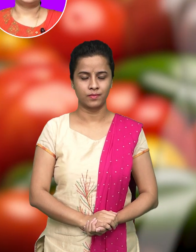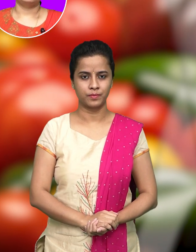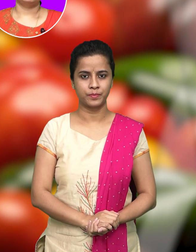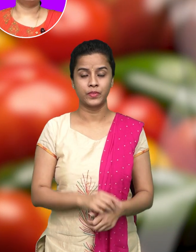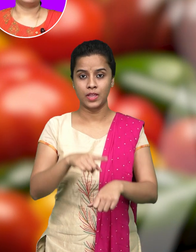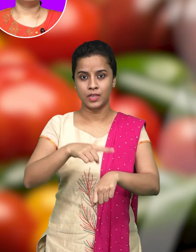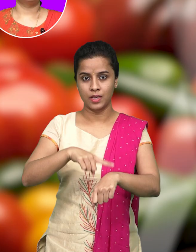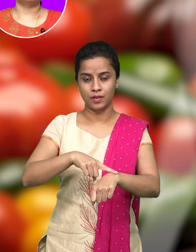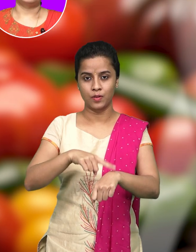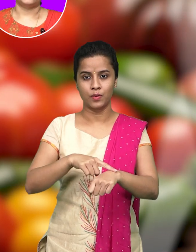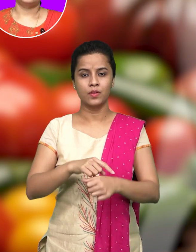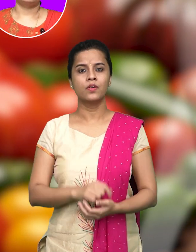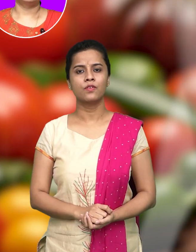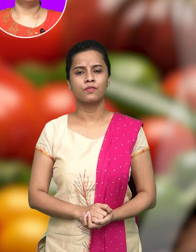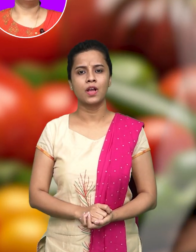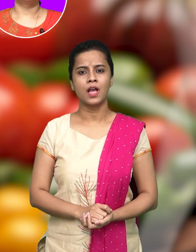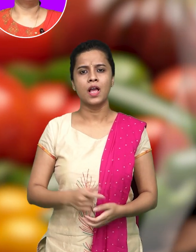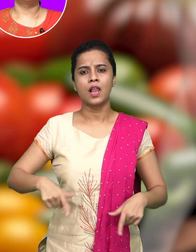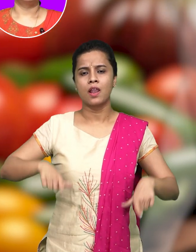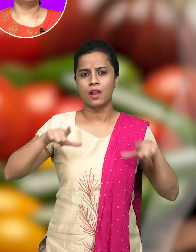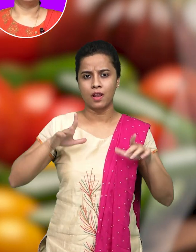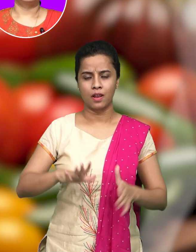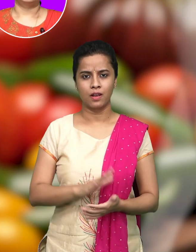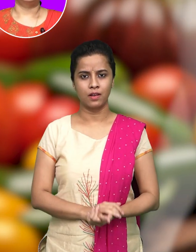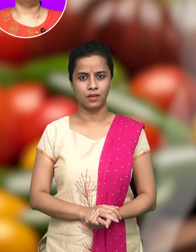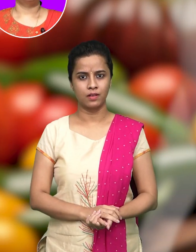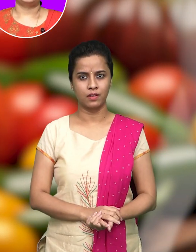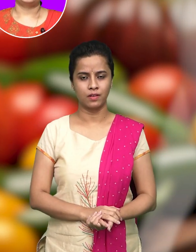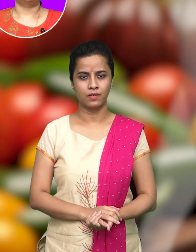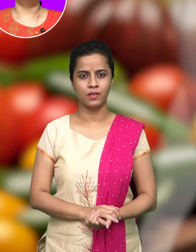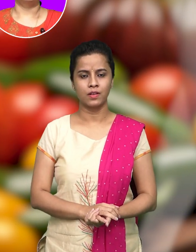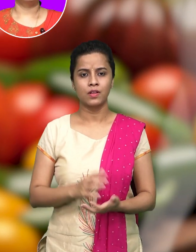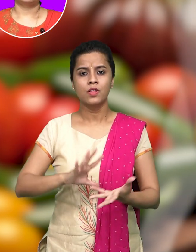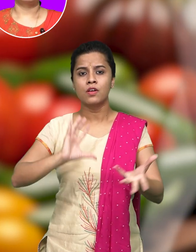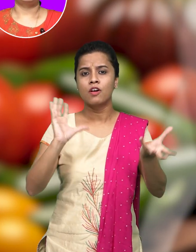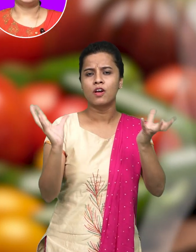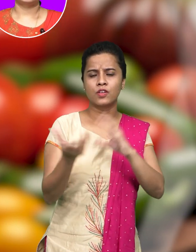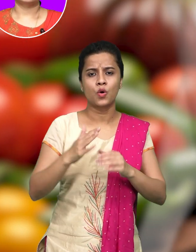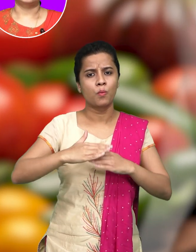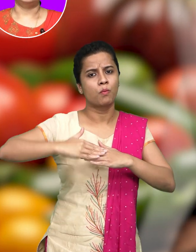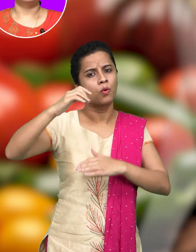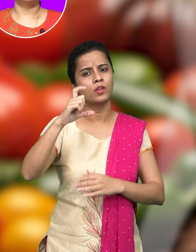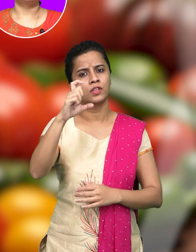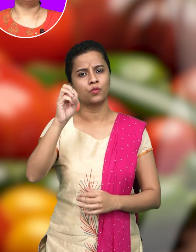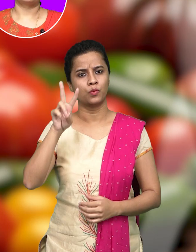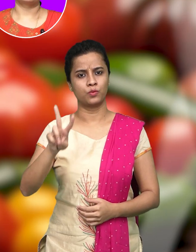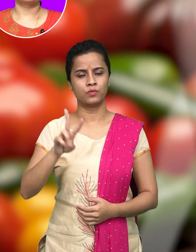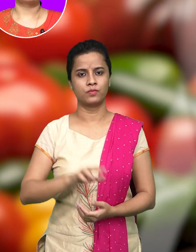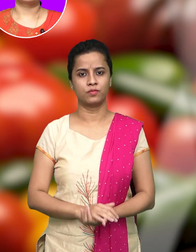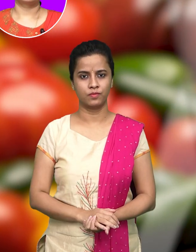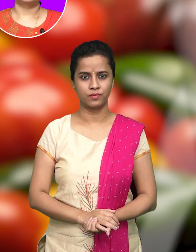At the time of origin of life, the earth had more carbon dioxide.